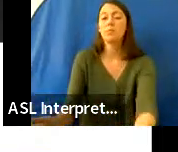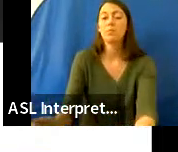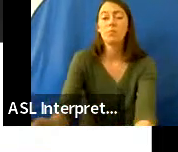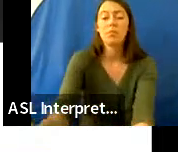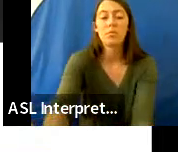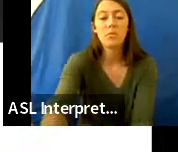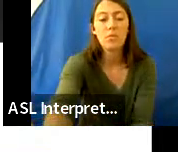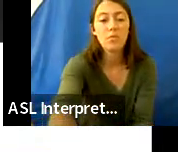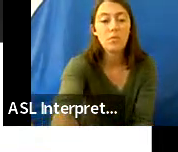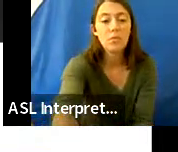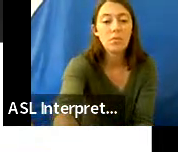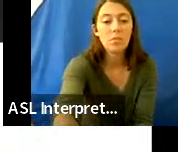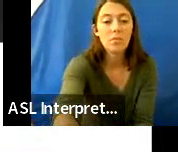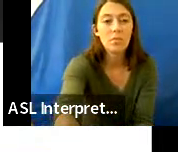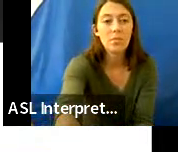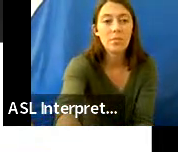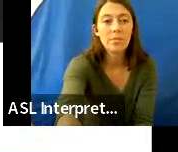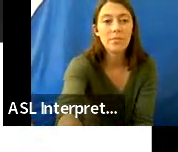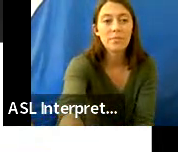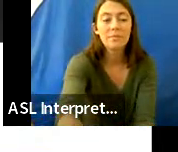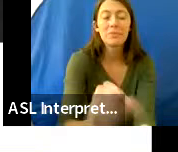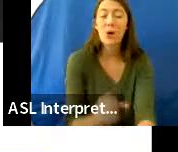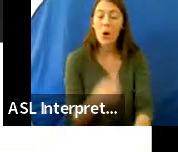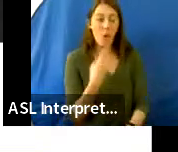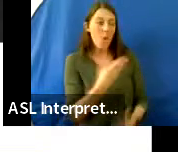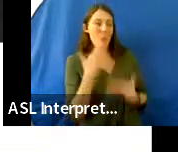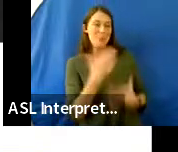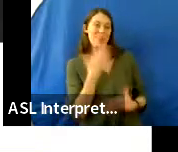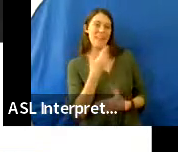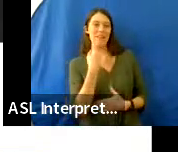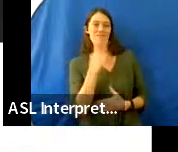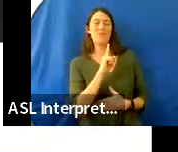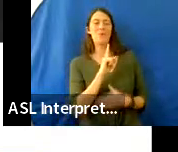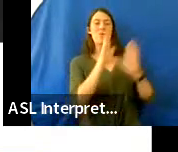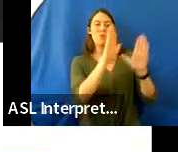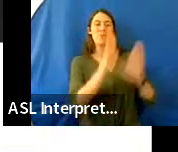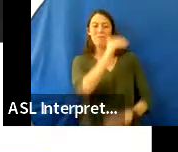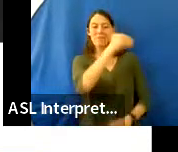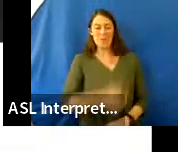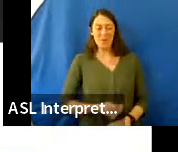Oh, I love all of that, Greg. Thank you. Thank you.